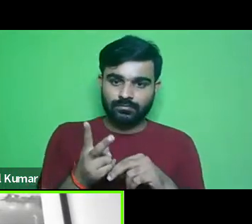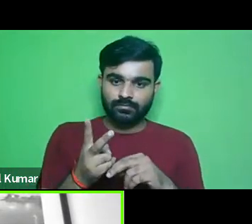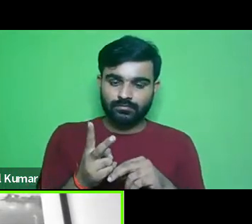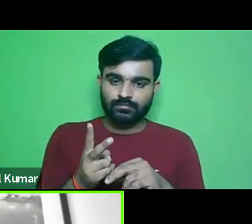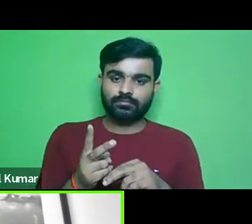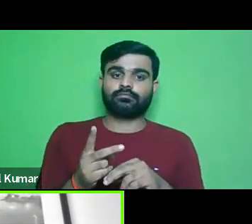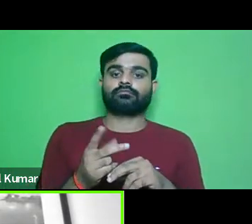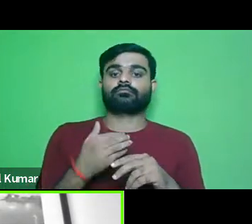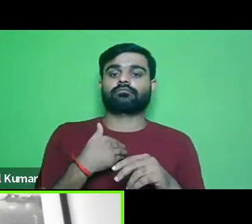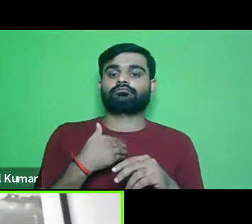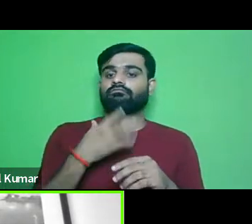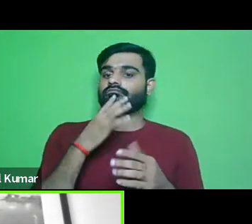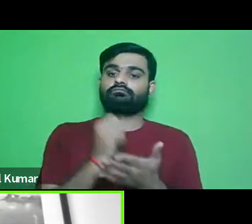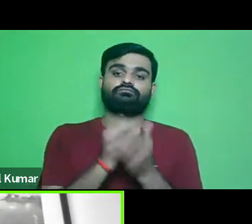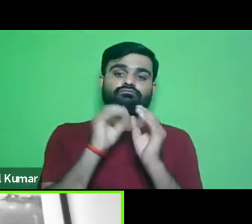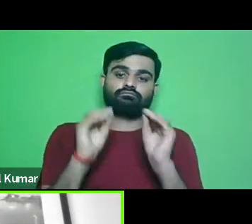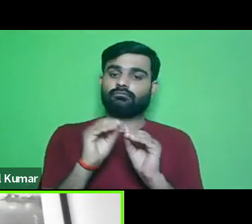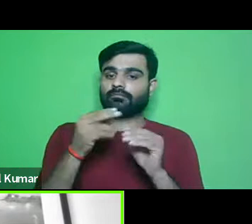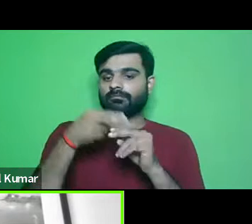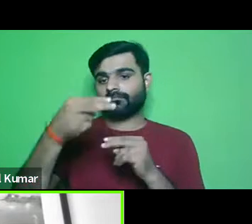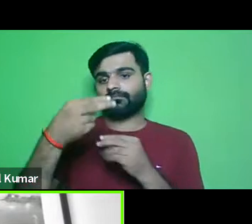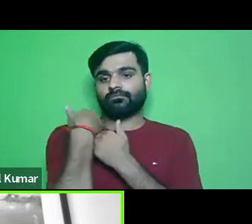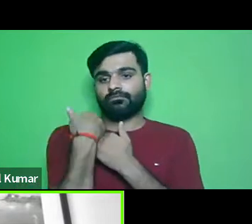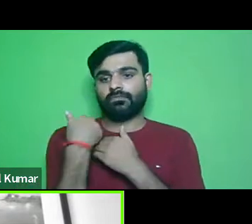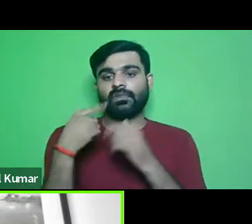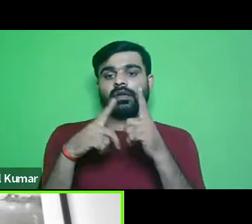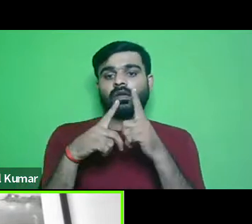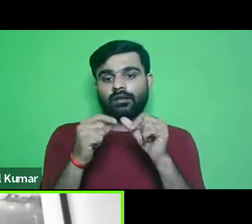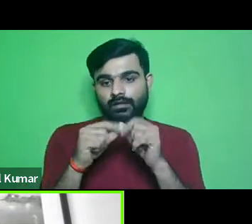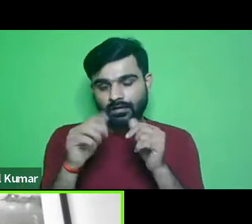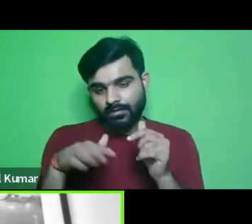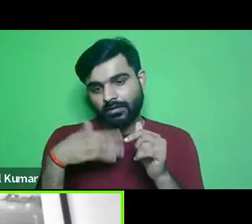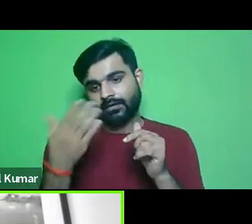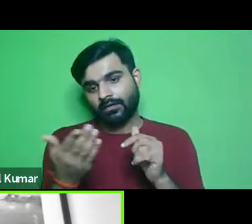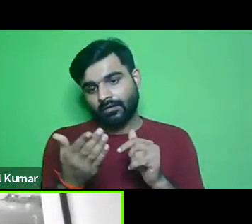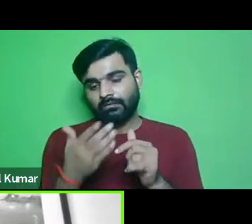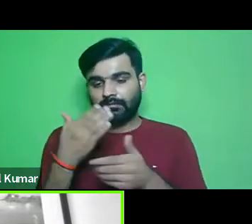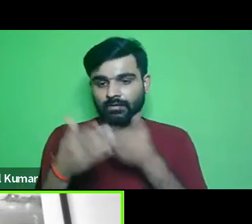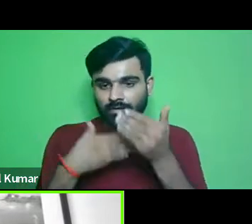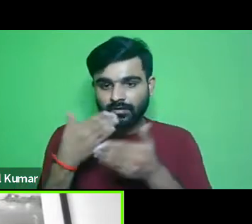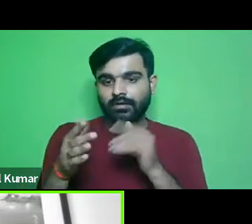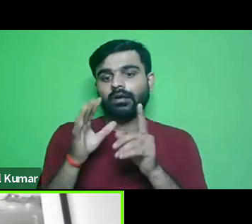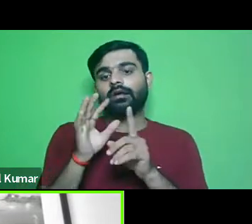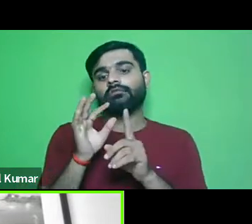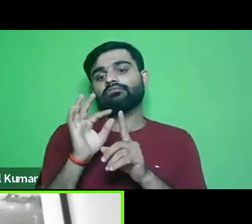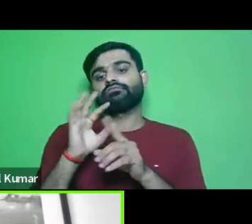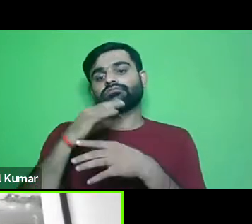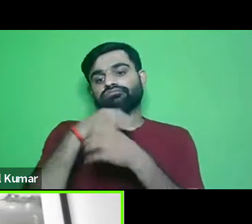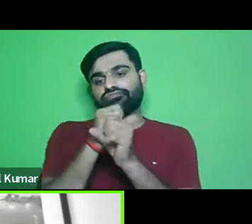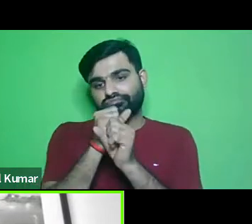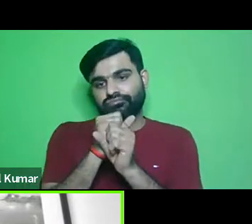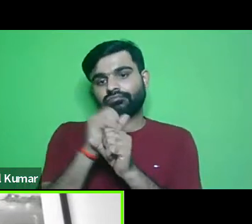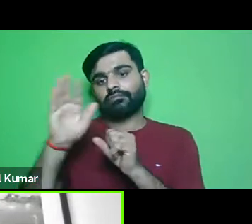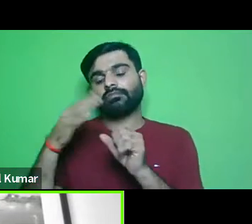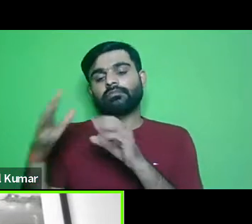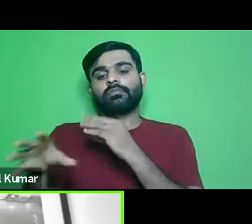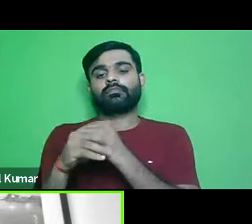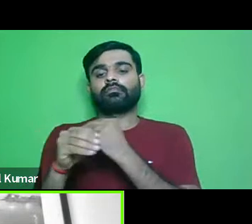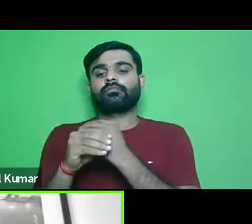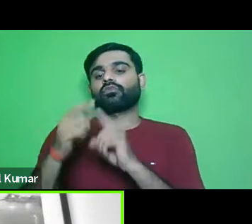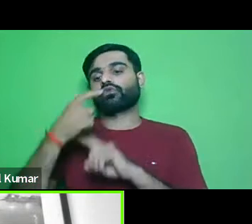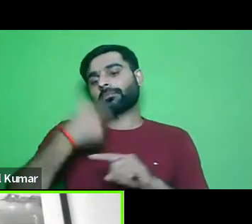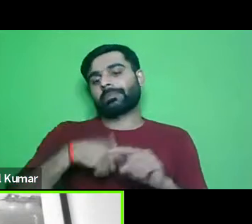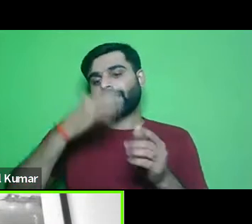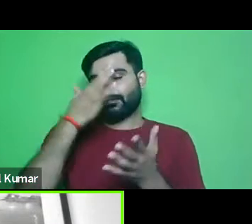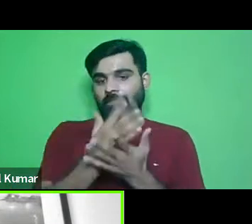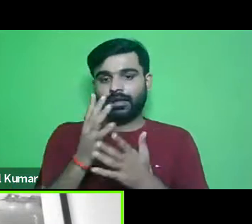one. But I'm not sure whether I would call it ownership of data rather than treating privacy as something that is inherent to every individual's